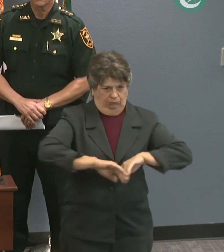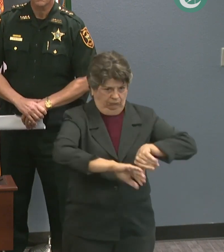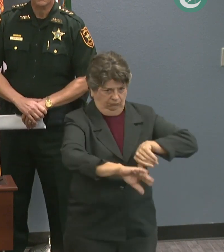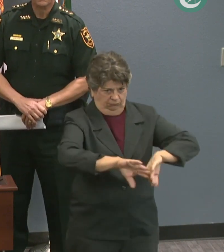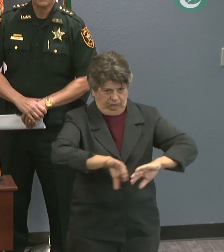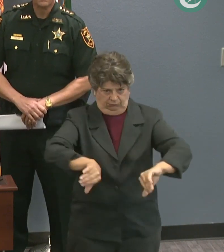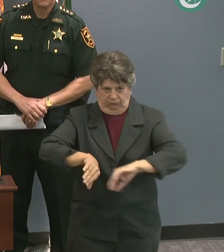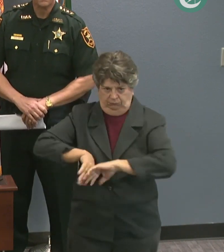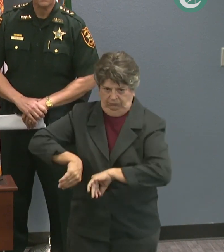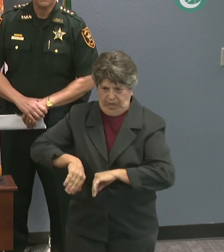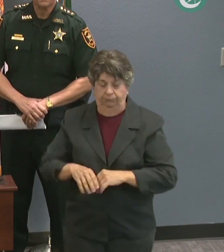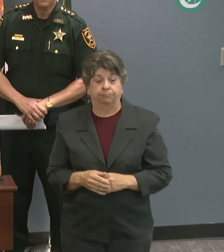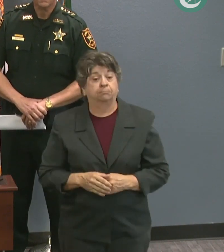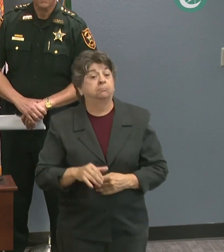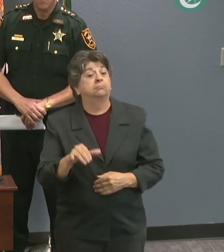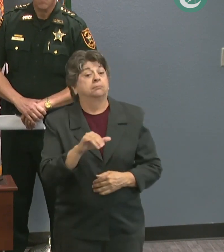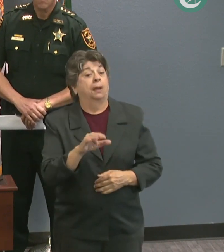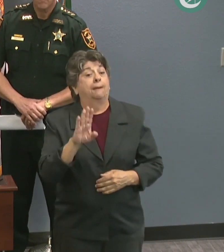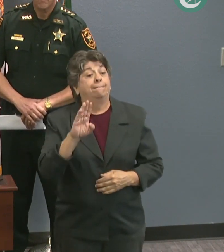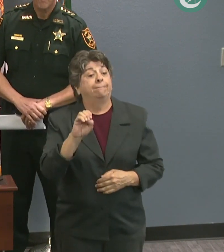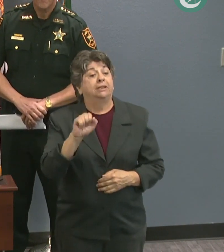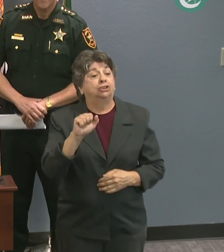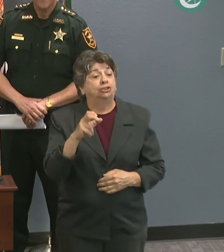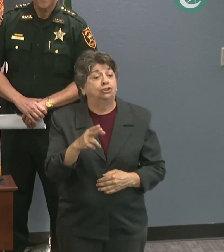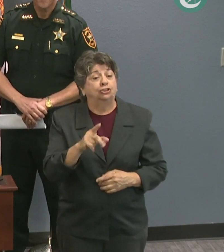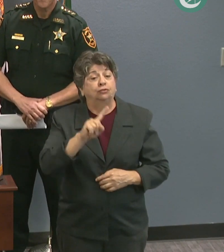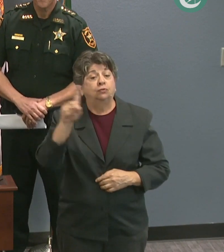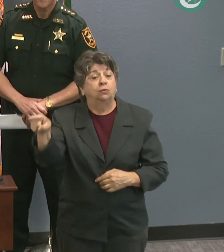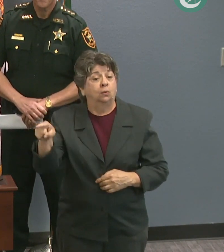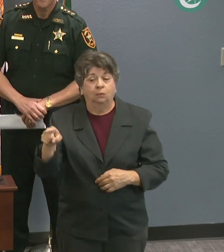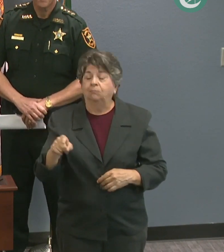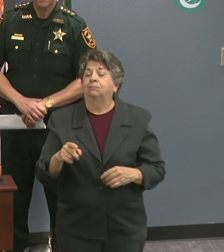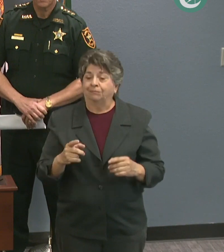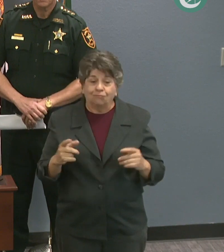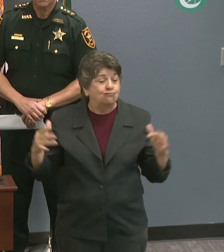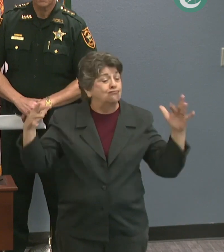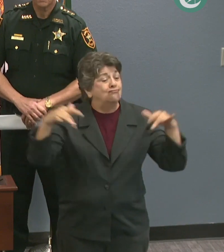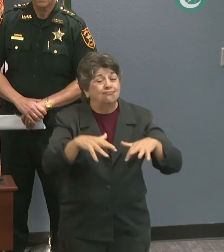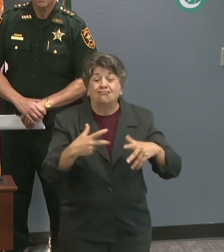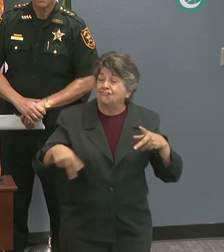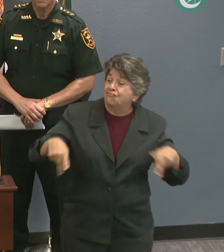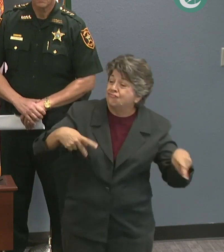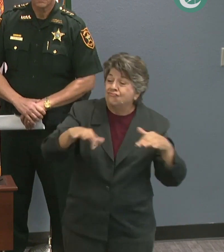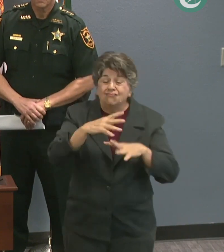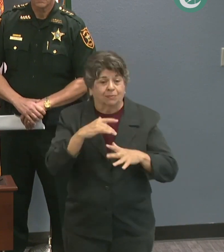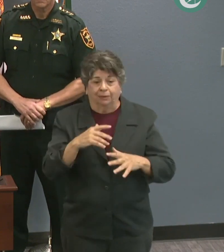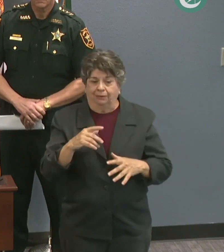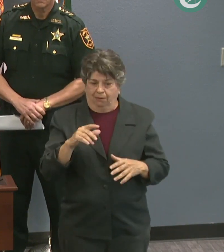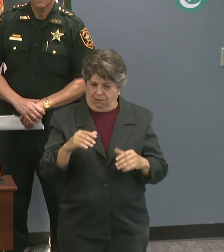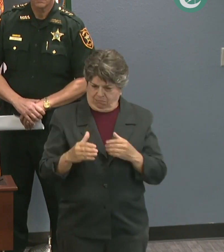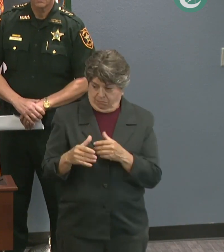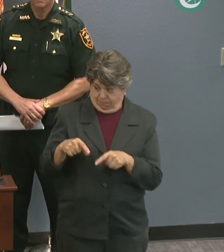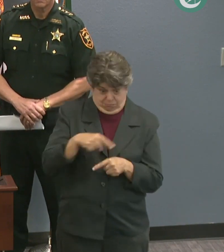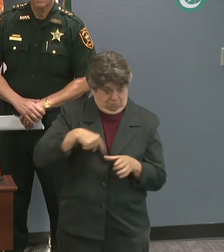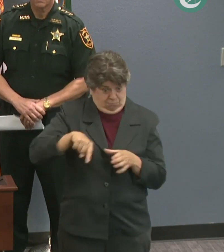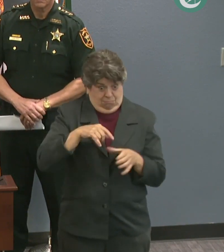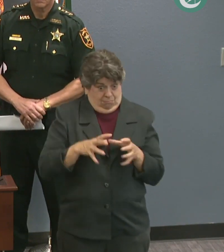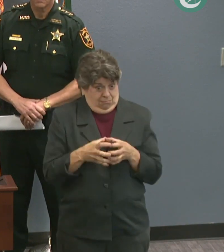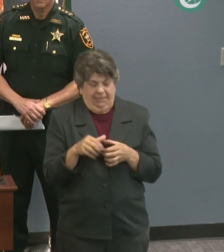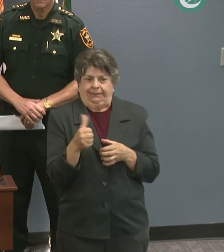limiting their group gatherings of no more than 10 persons and by keeping the social distancing of 10 feet of a 6 feet